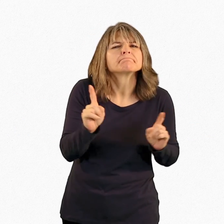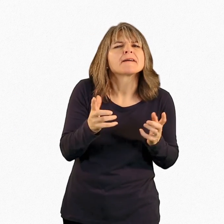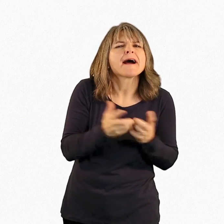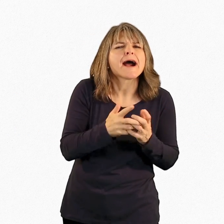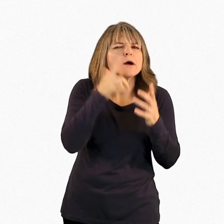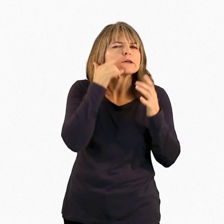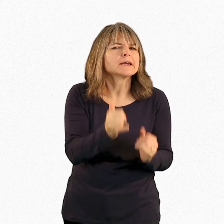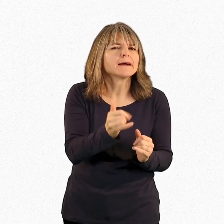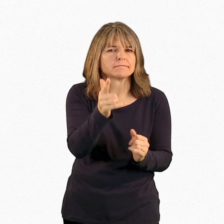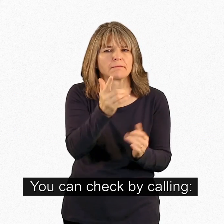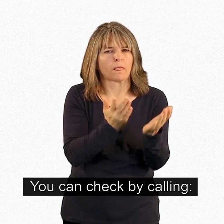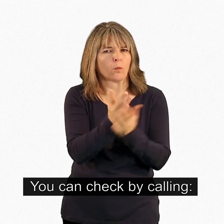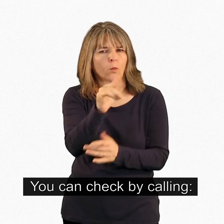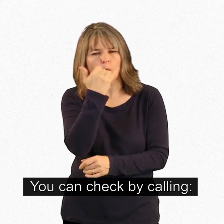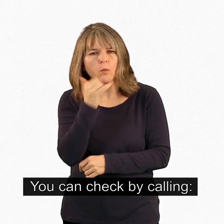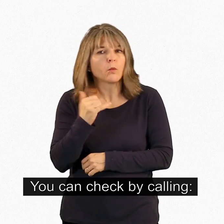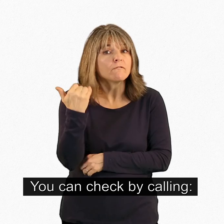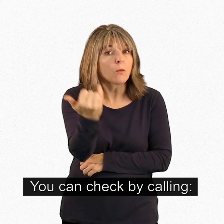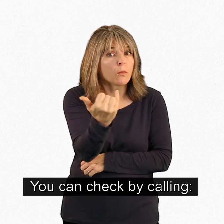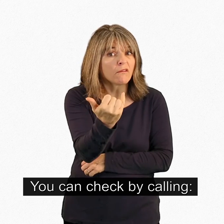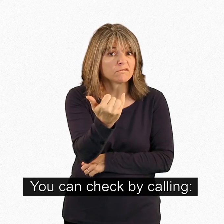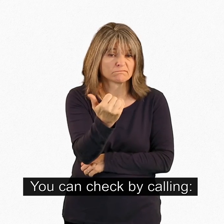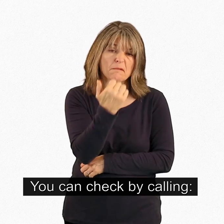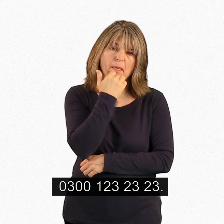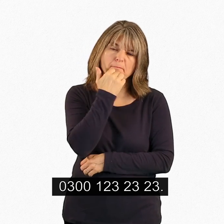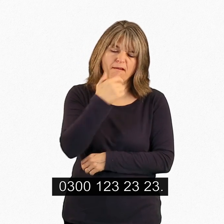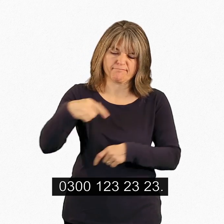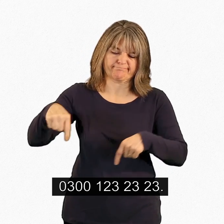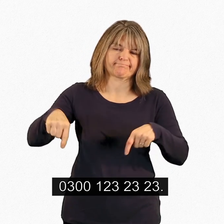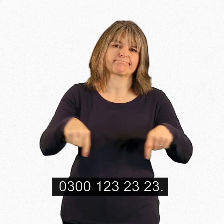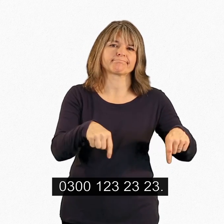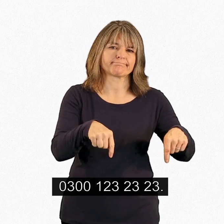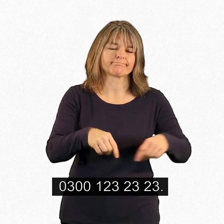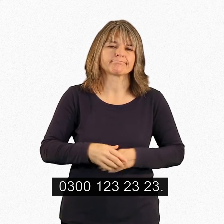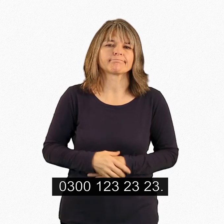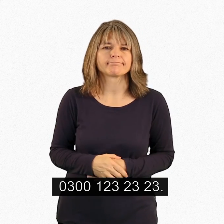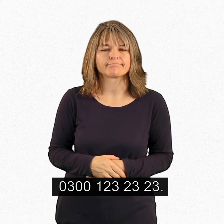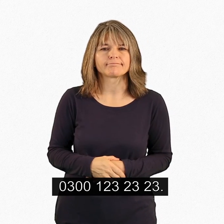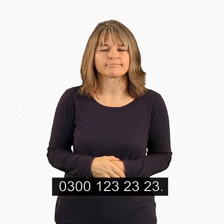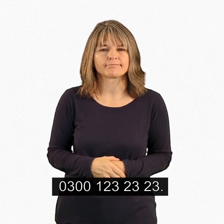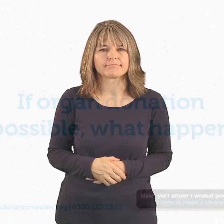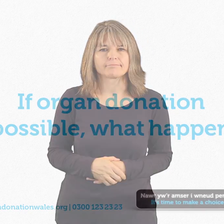You can check by calling 0300 123 23 23 23